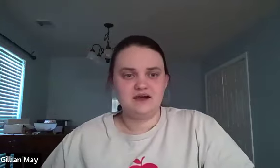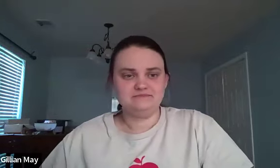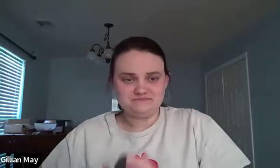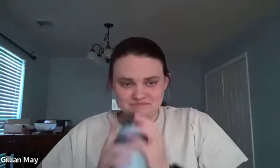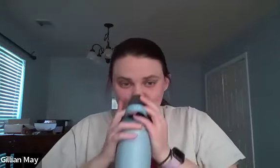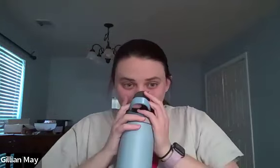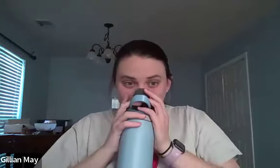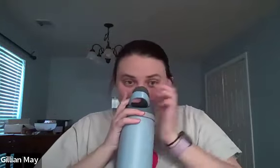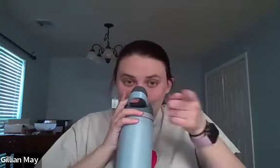Oh,